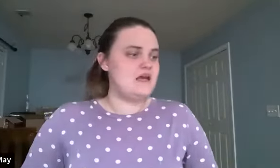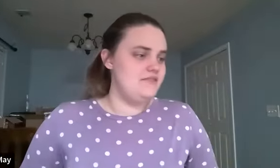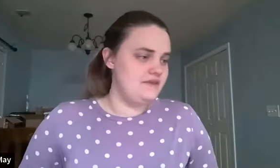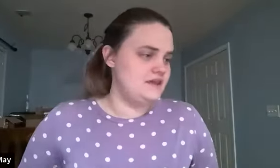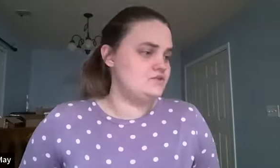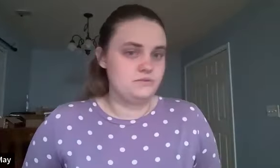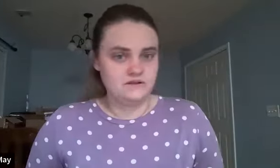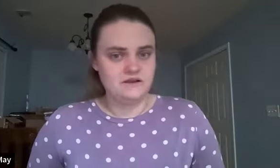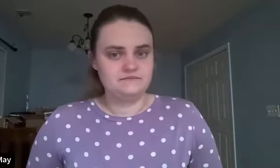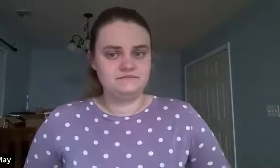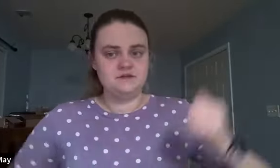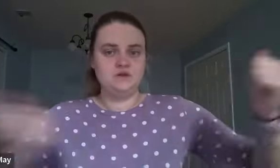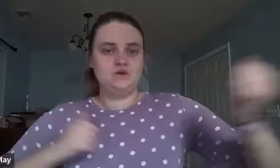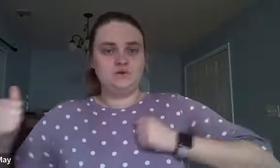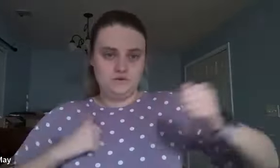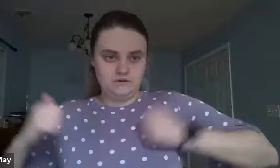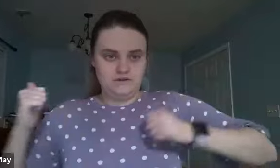and then gorilla.